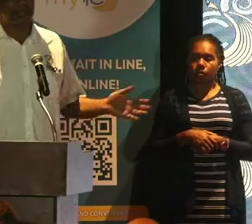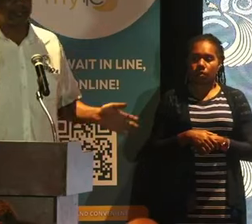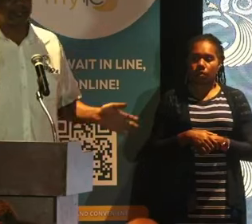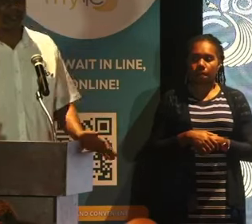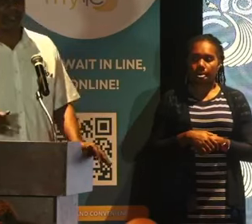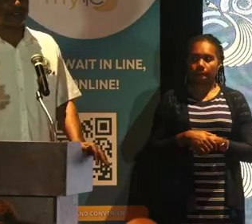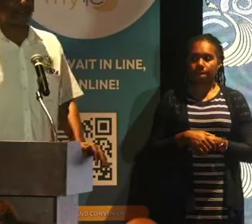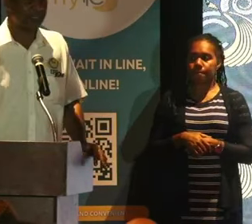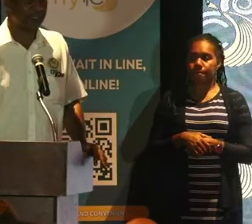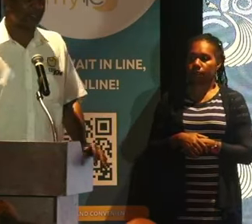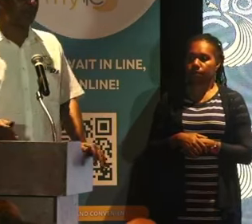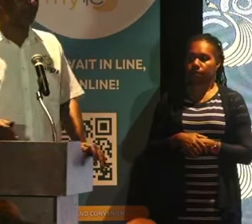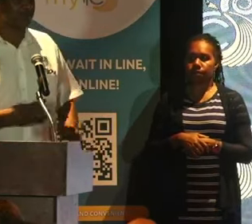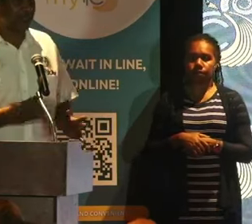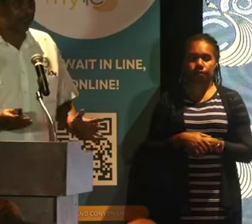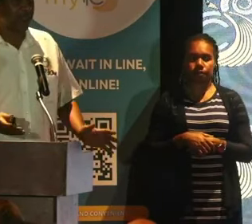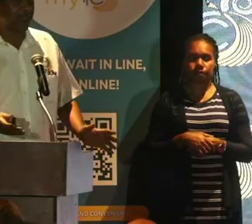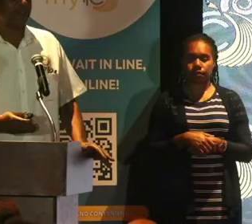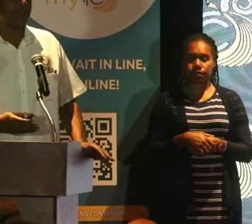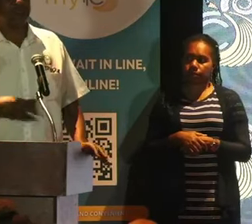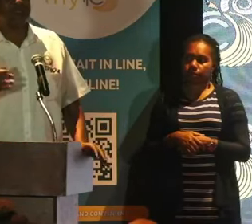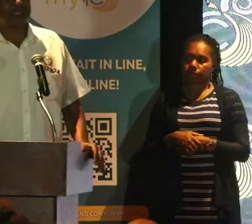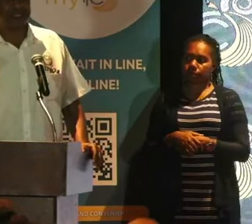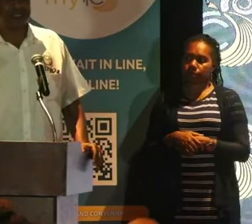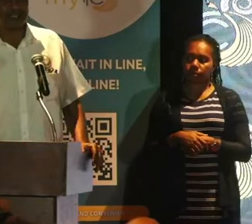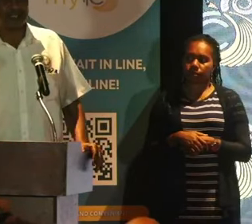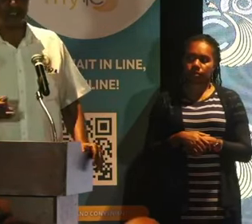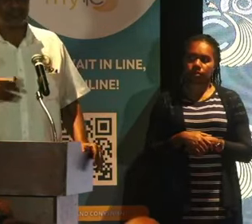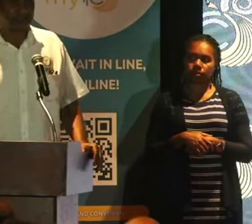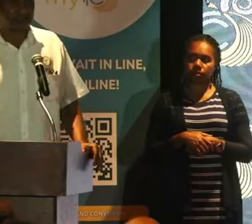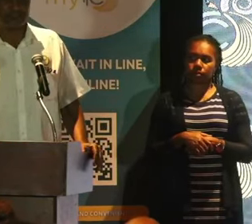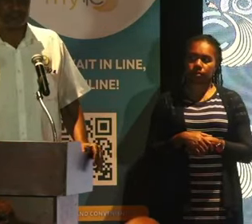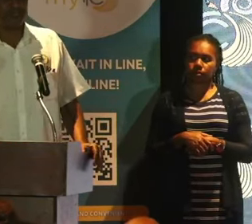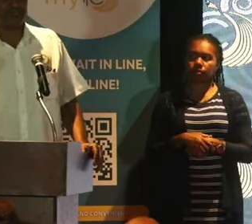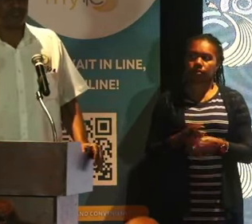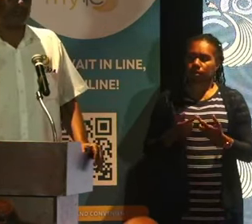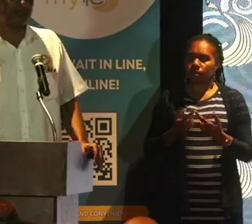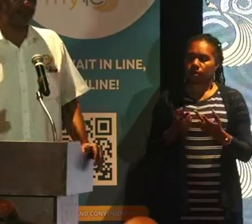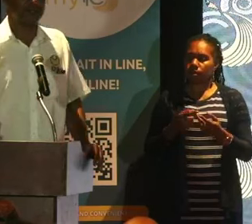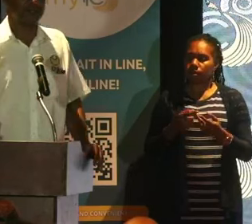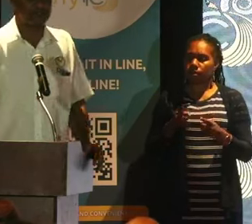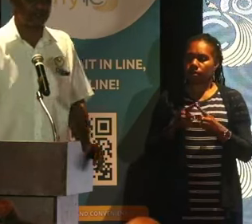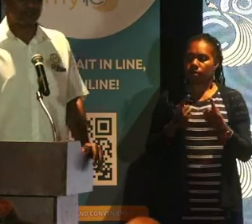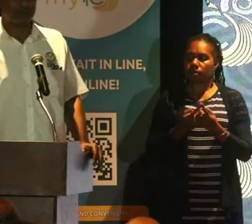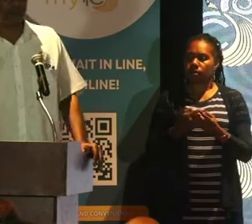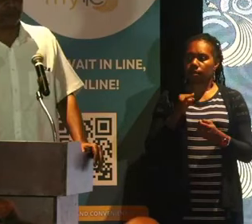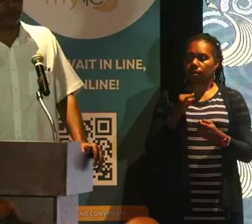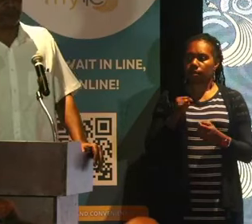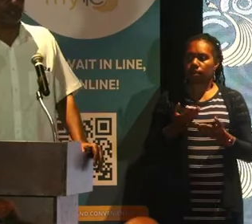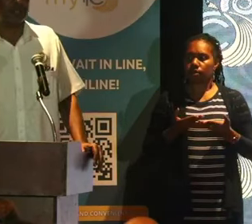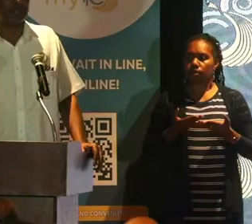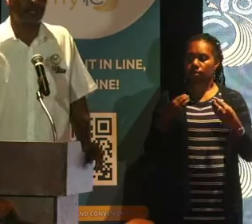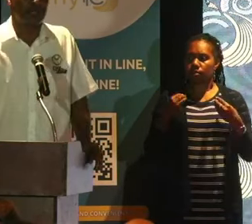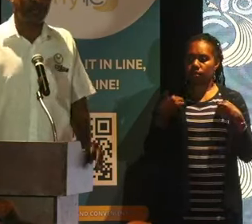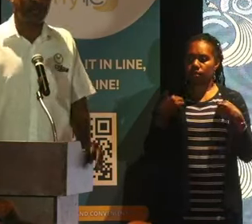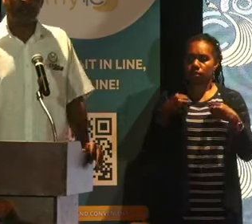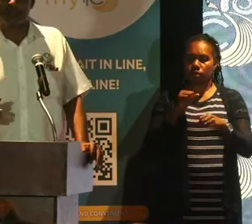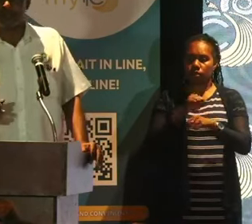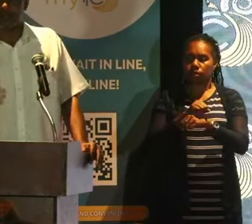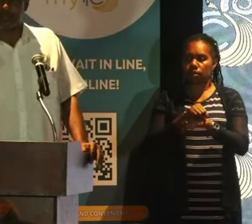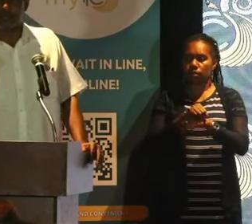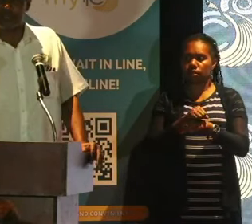When the others are not doing the right thing and we are facilitating not doing the right thing, you know, who should we blame?